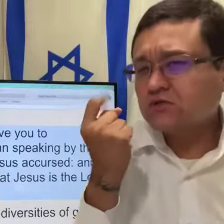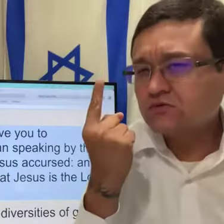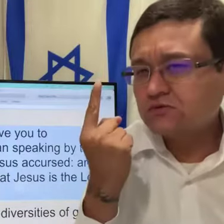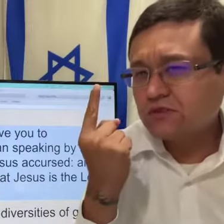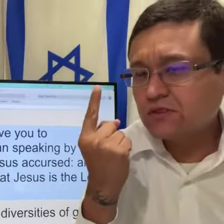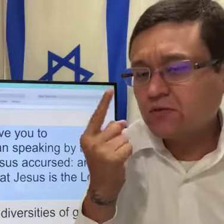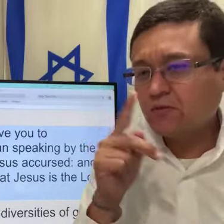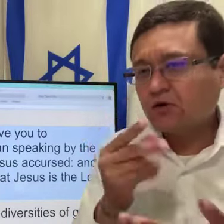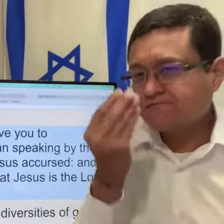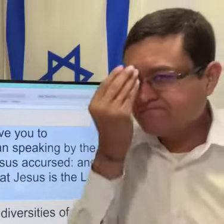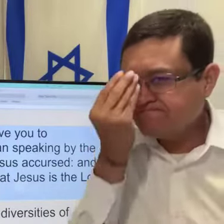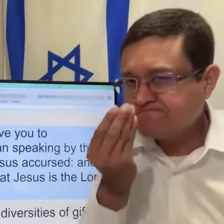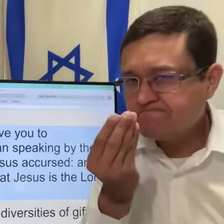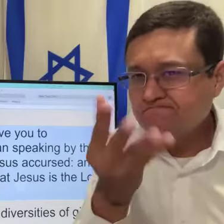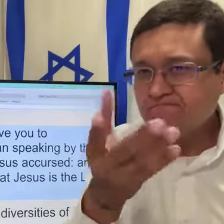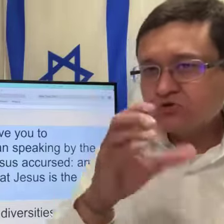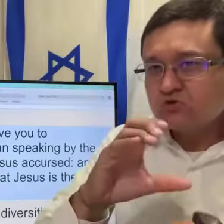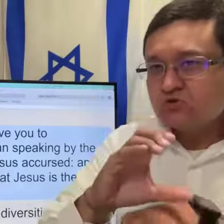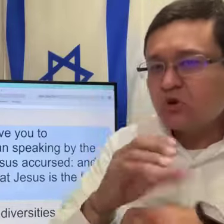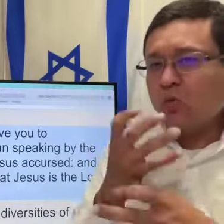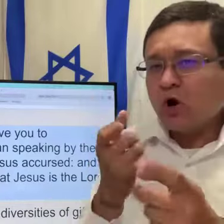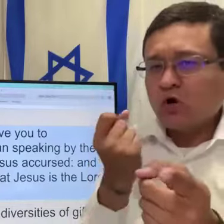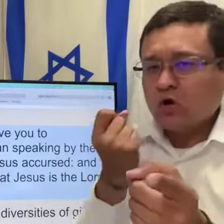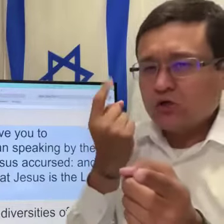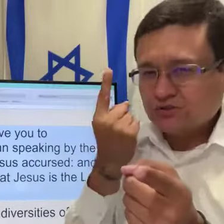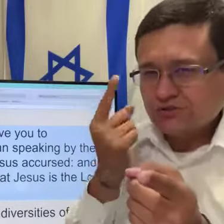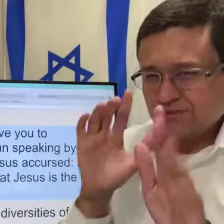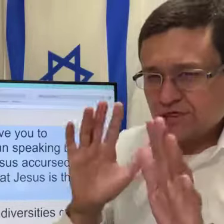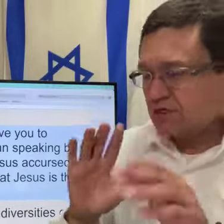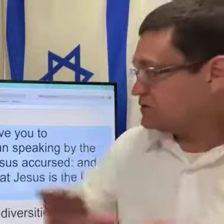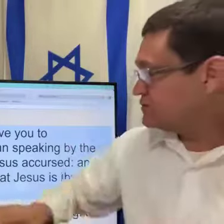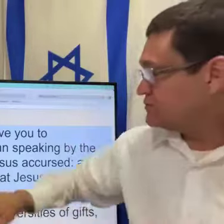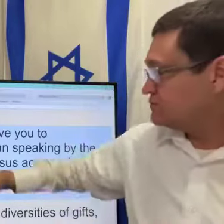So he's writing a letter to the church to help them understand. Okay.